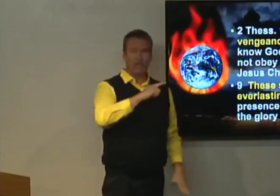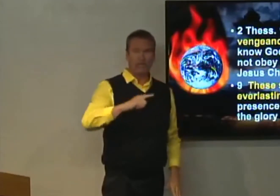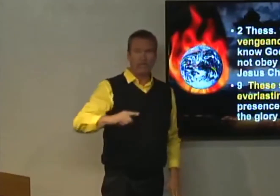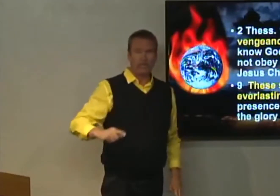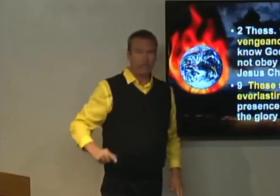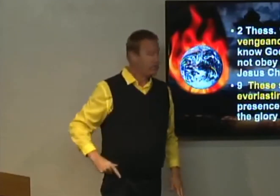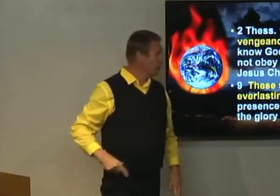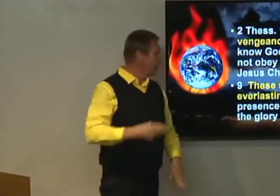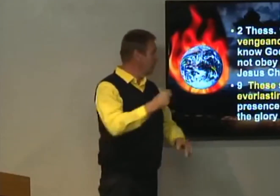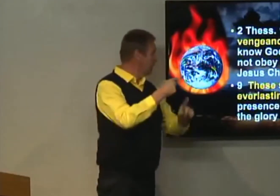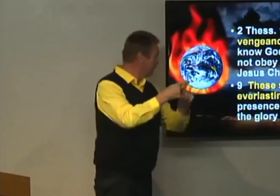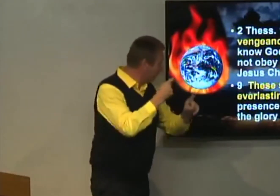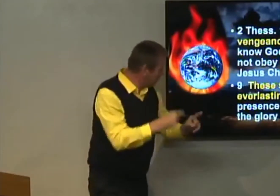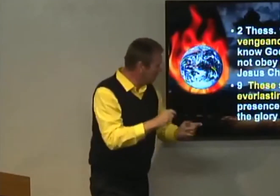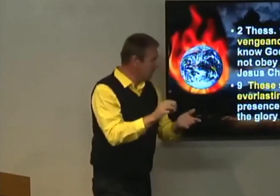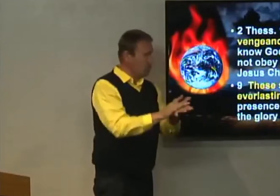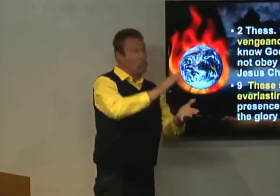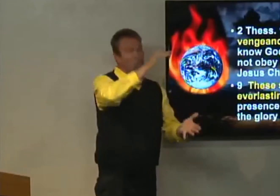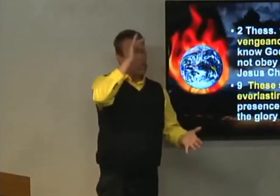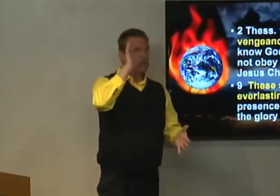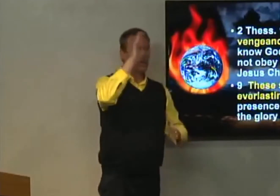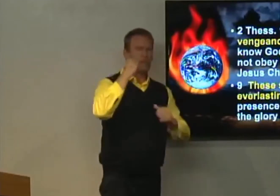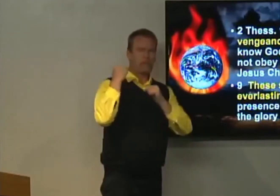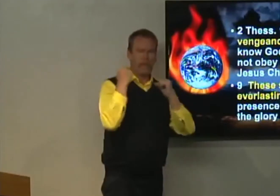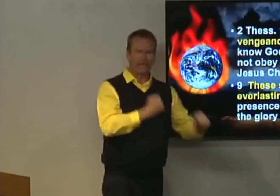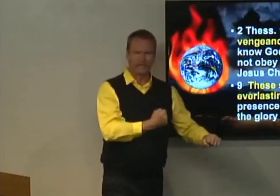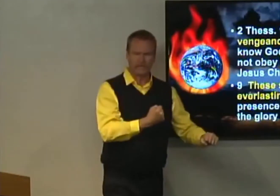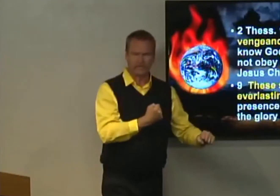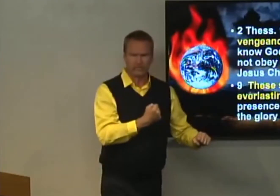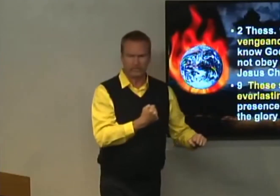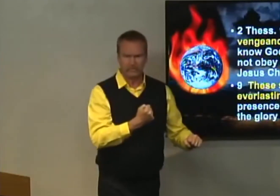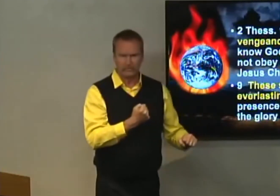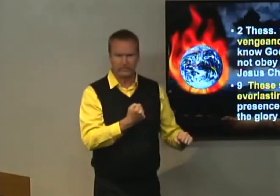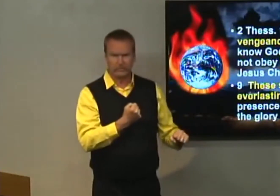presence of the Lord and the glory of his power.